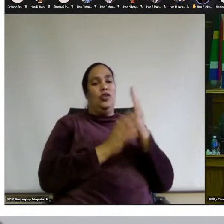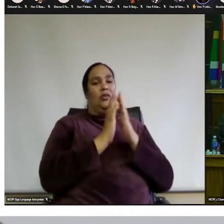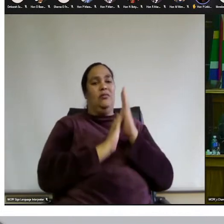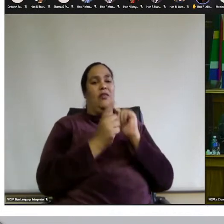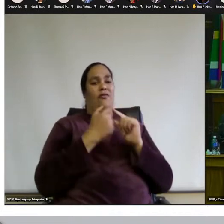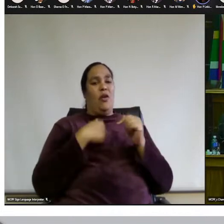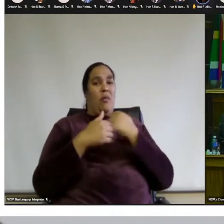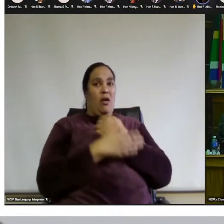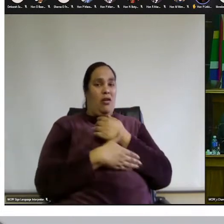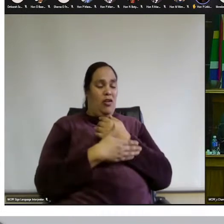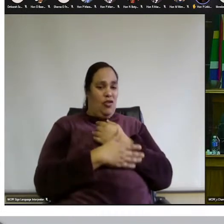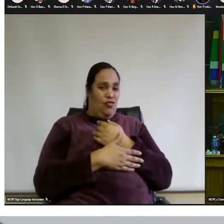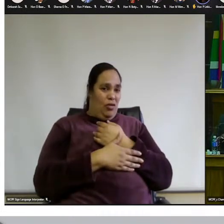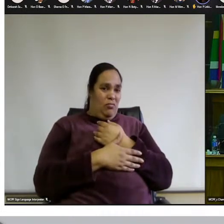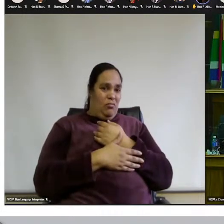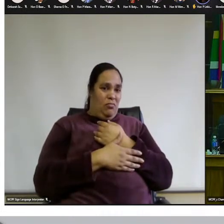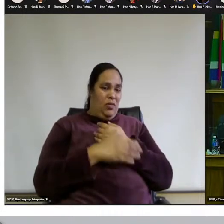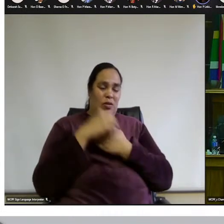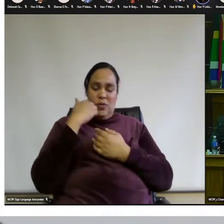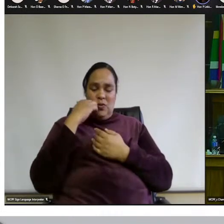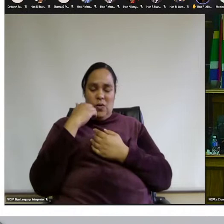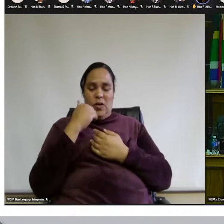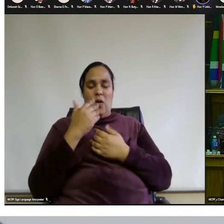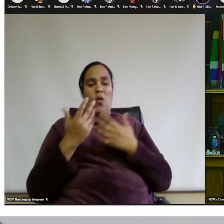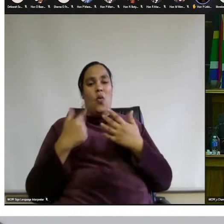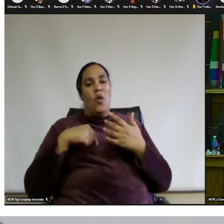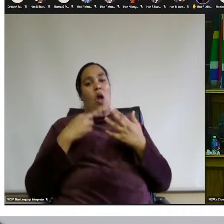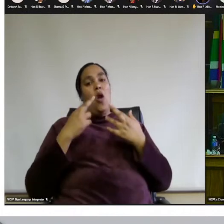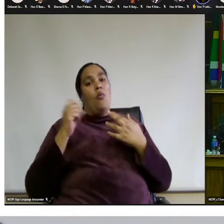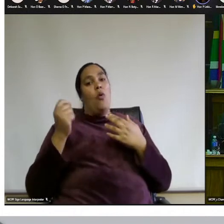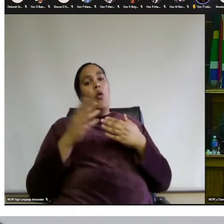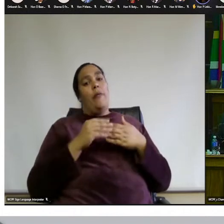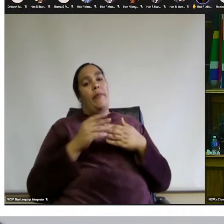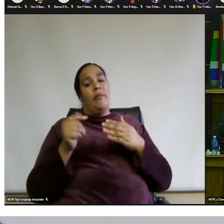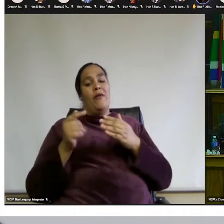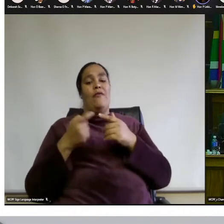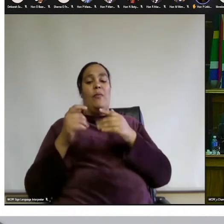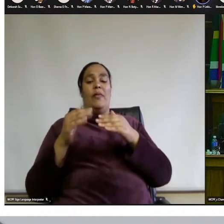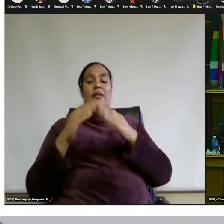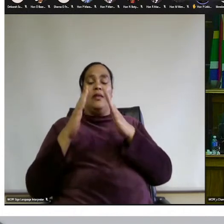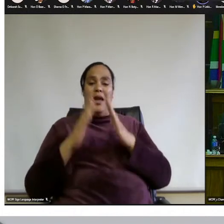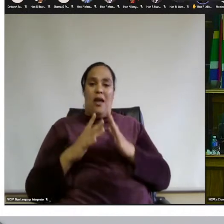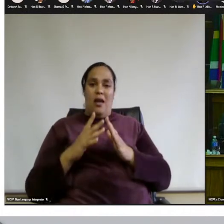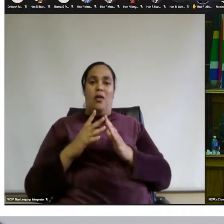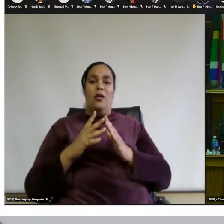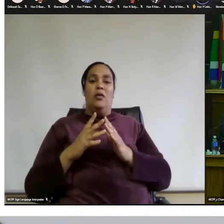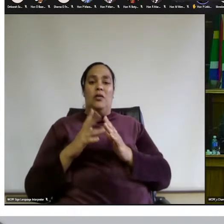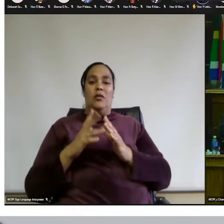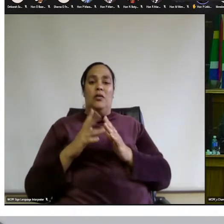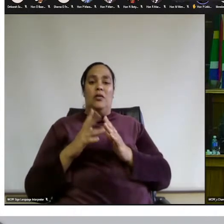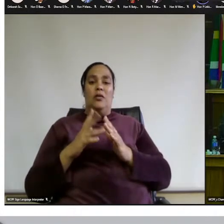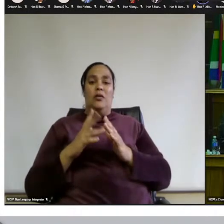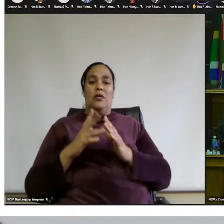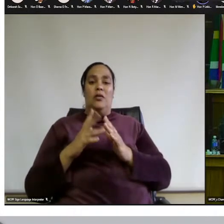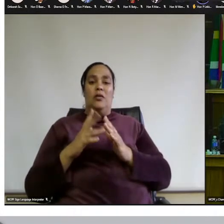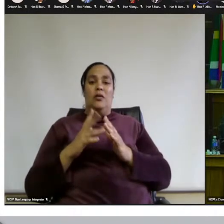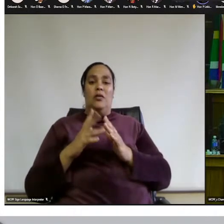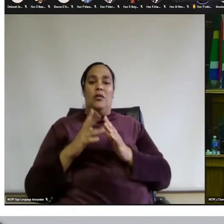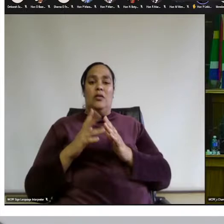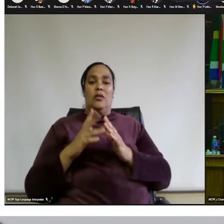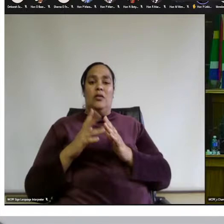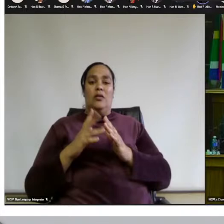country, would hope all members of this House recommit themselves to these